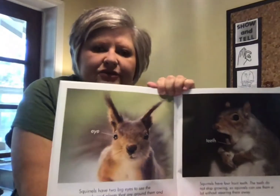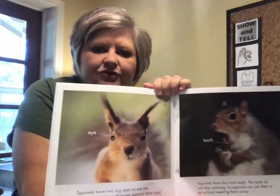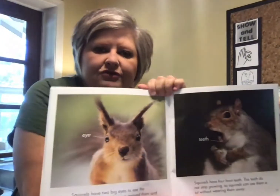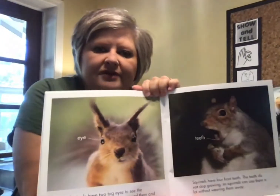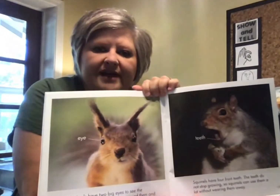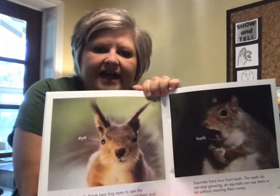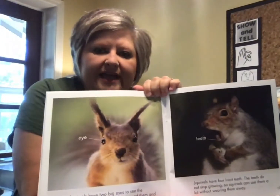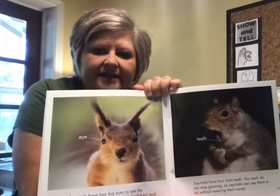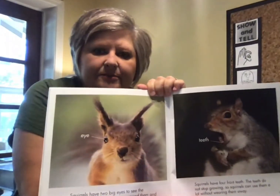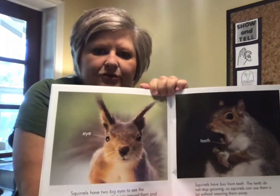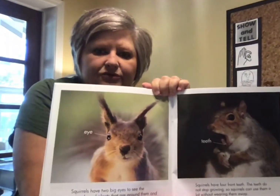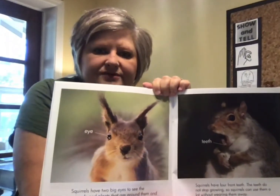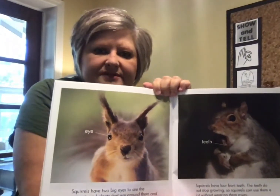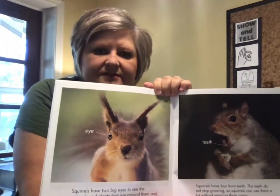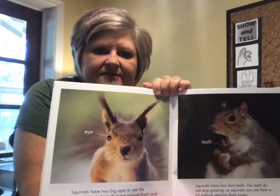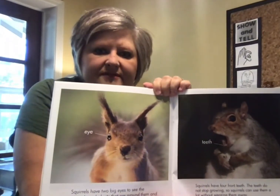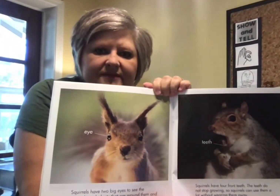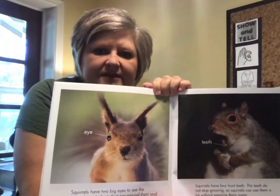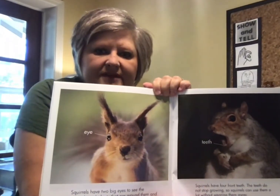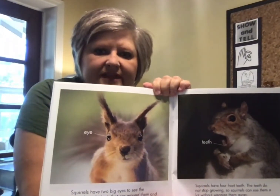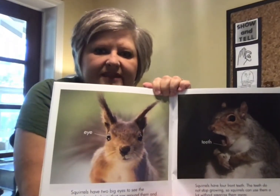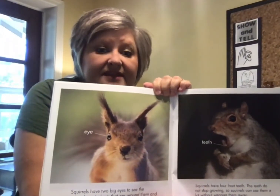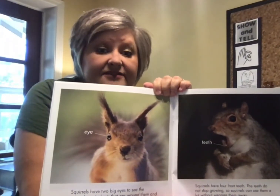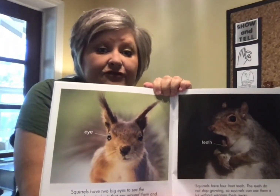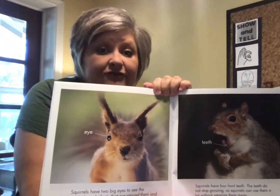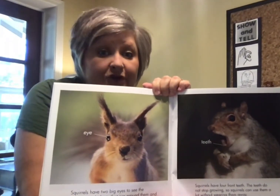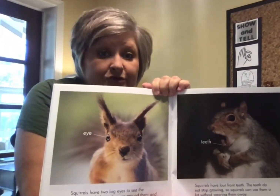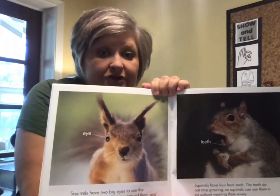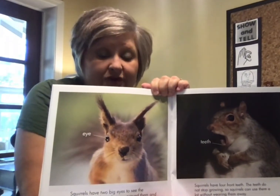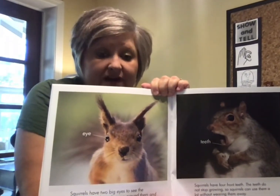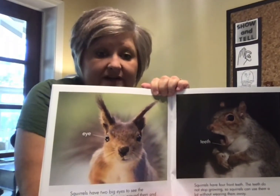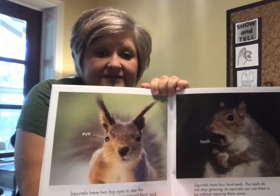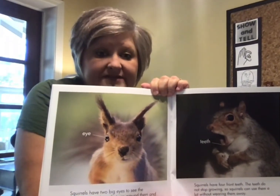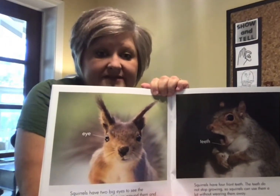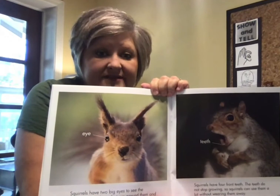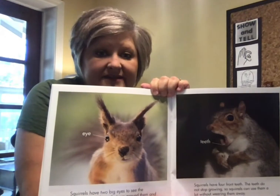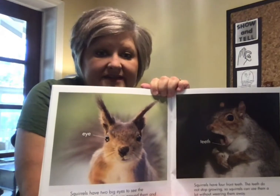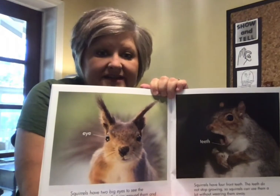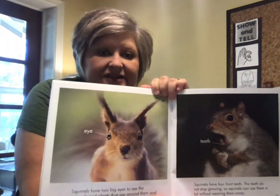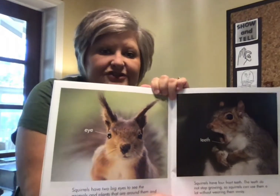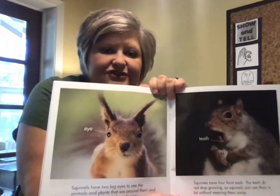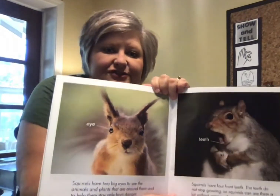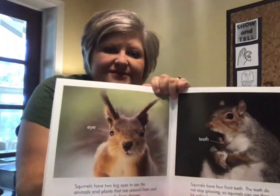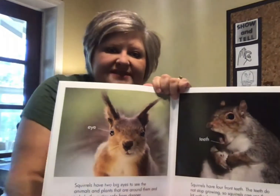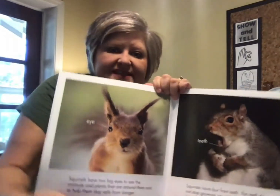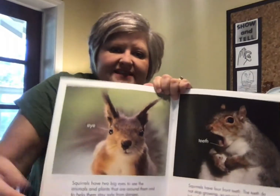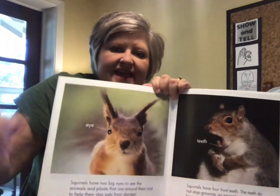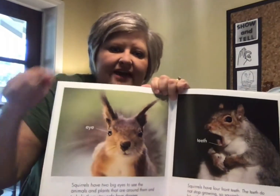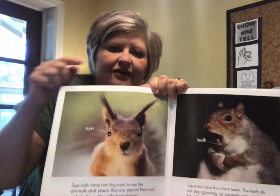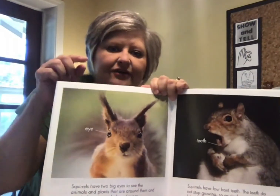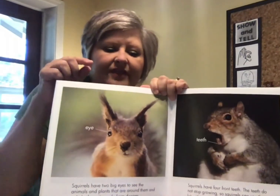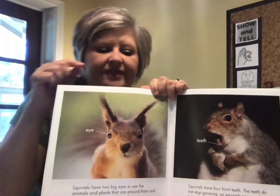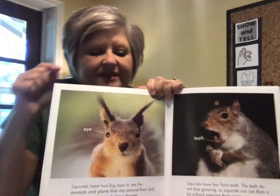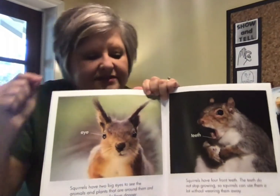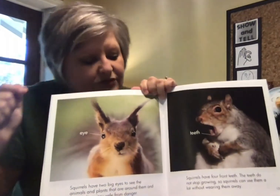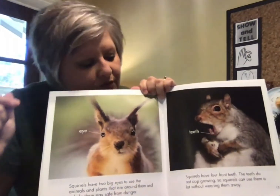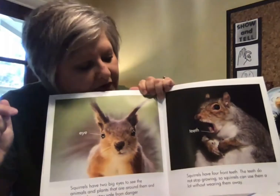real animals. These are photographs. Do you see how this